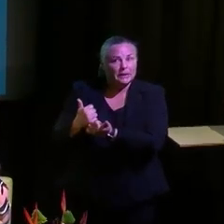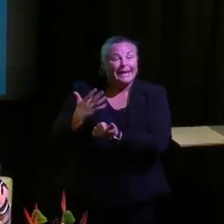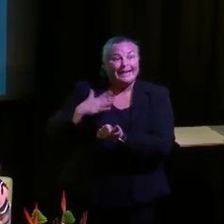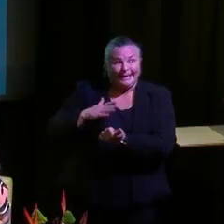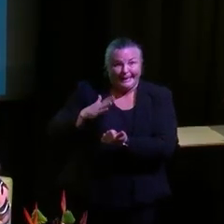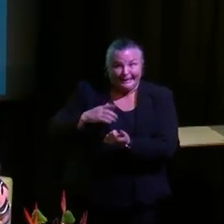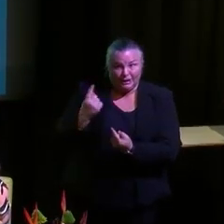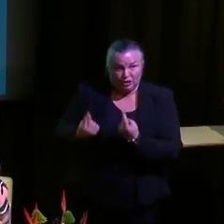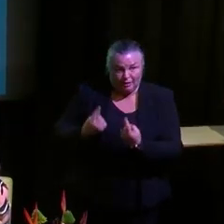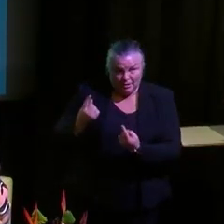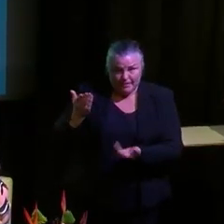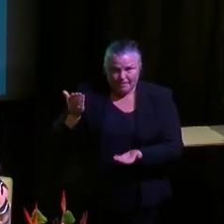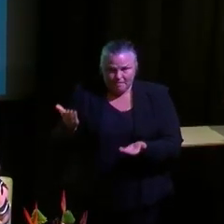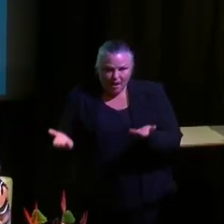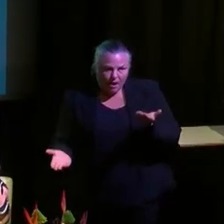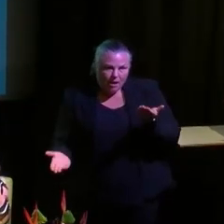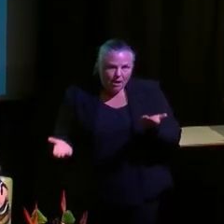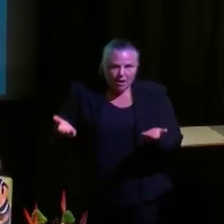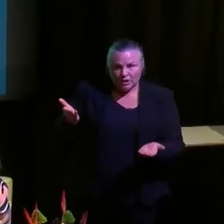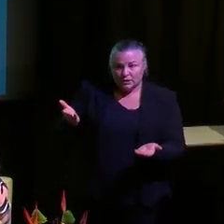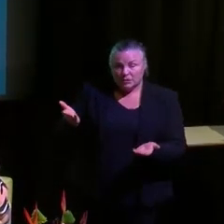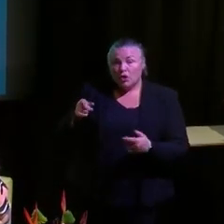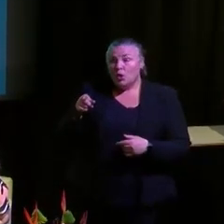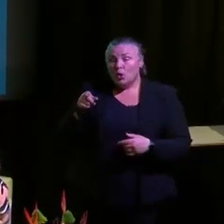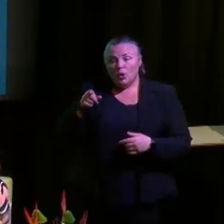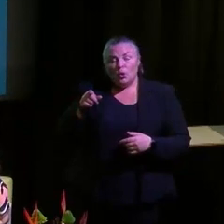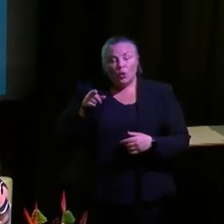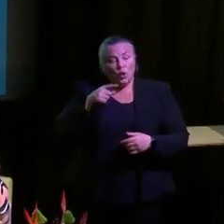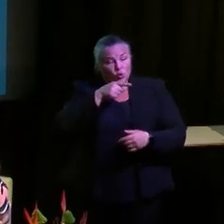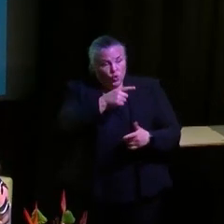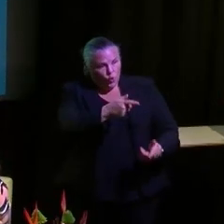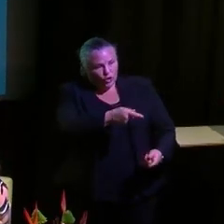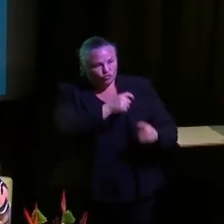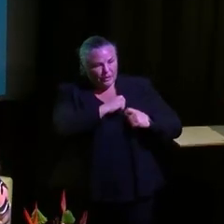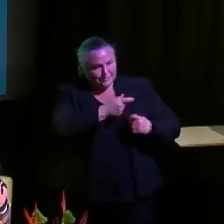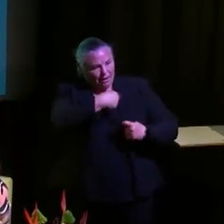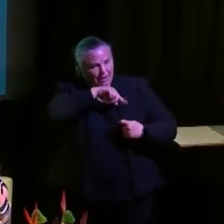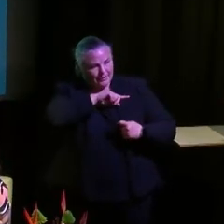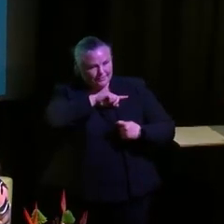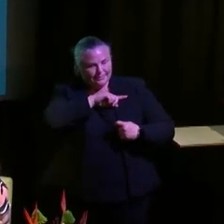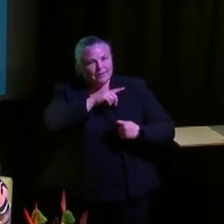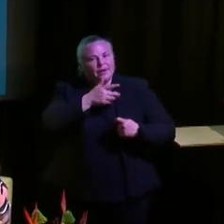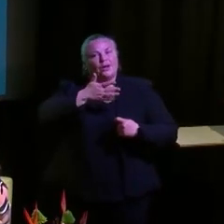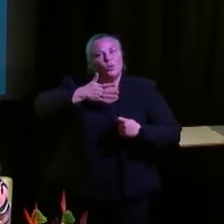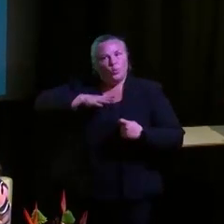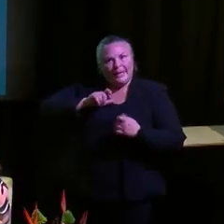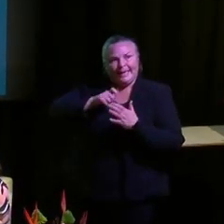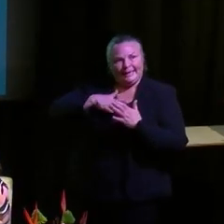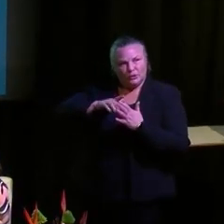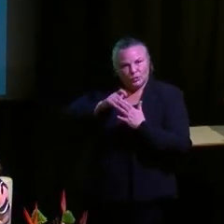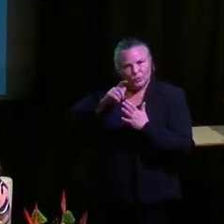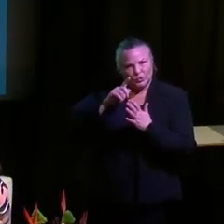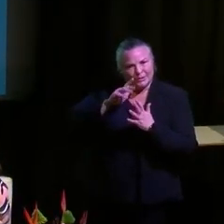best thing is, you know, you had that trust in us as artists, and then so we also had to do something to sort